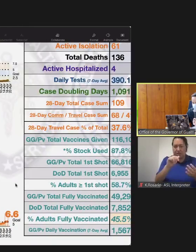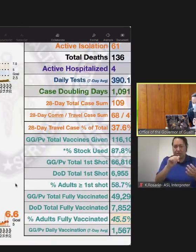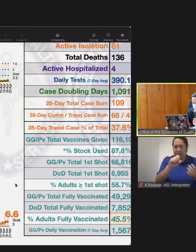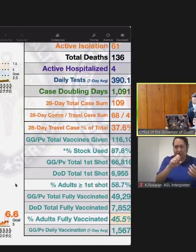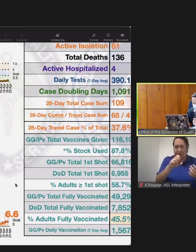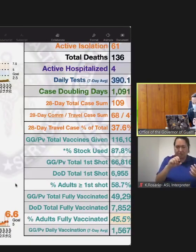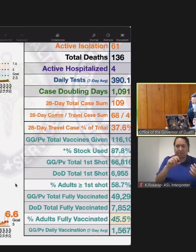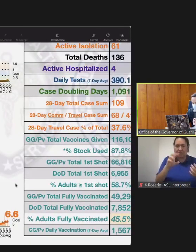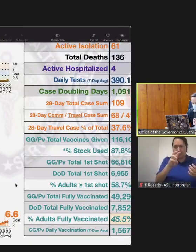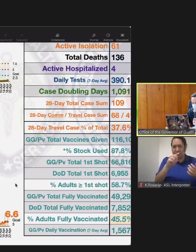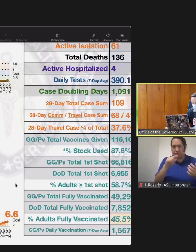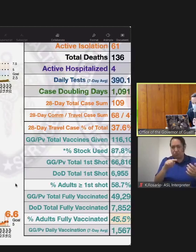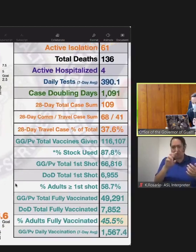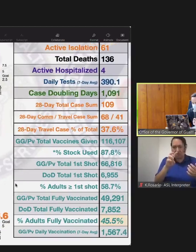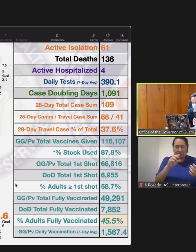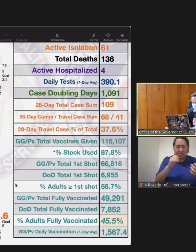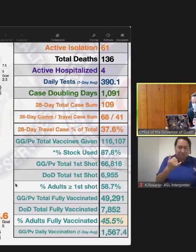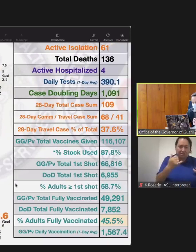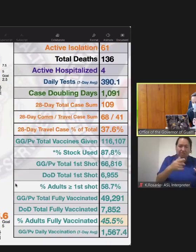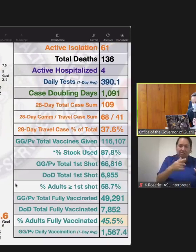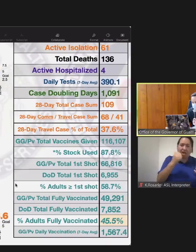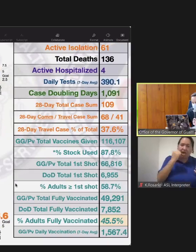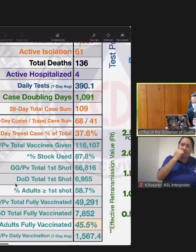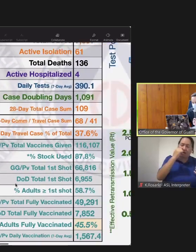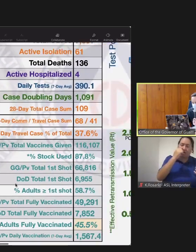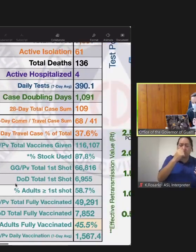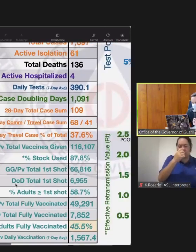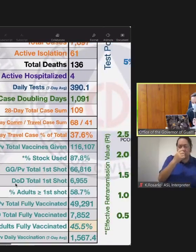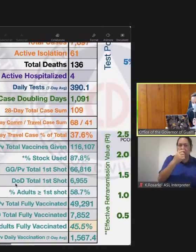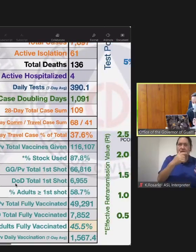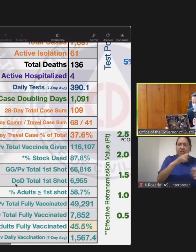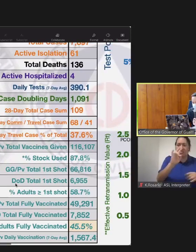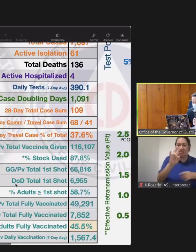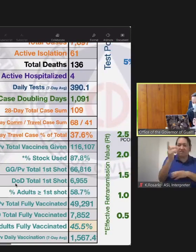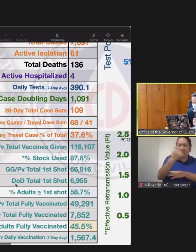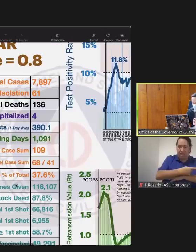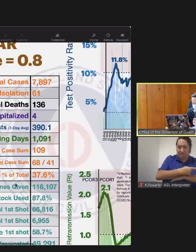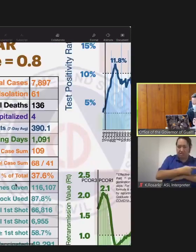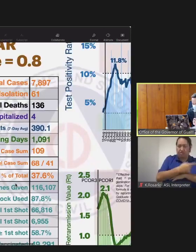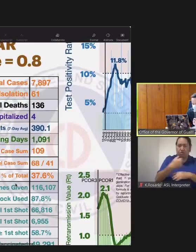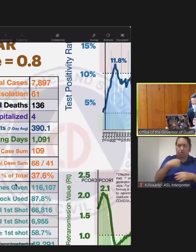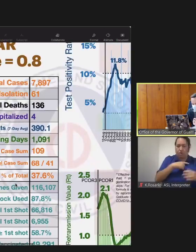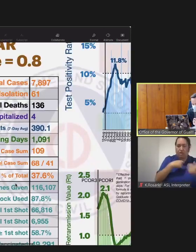on 7-day rolling averages. So overall, we have